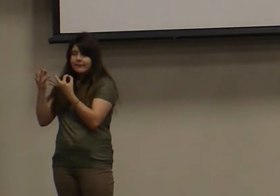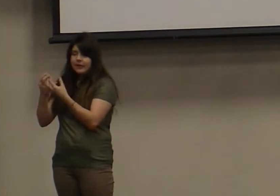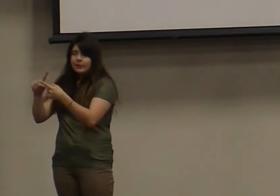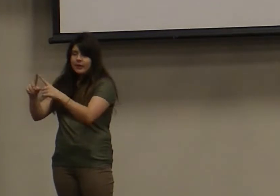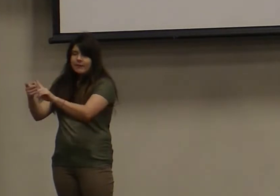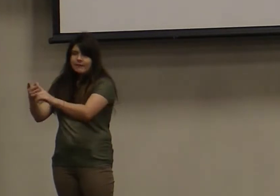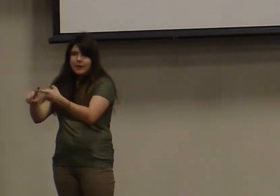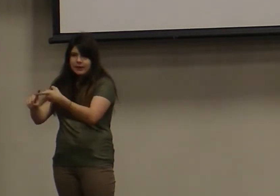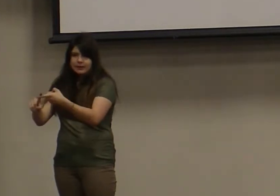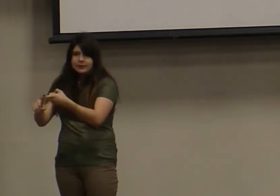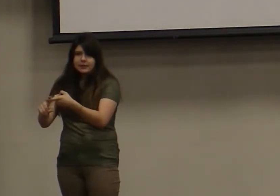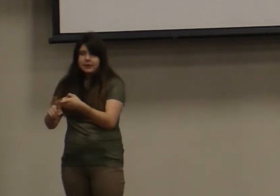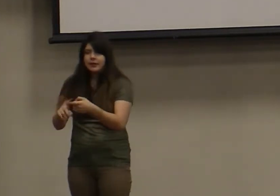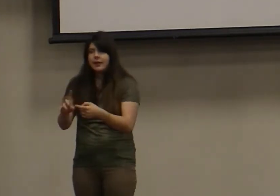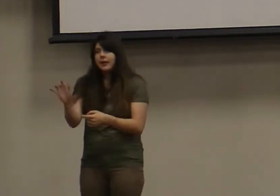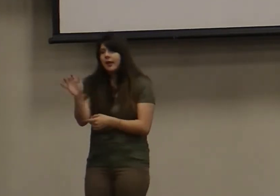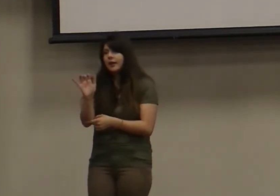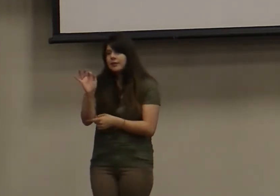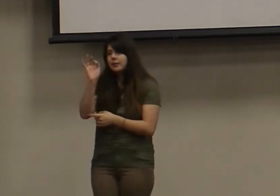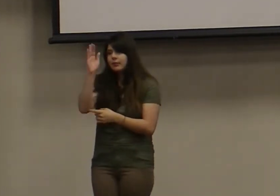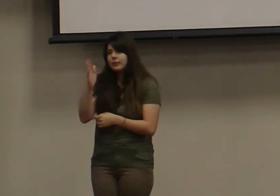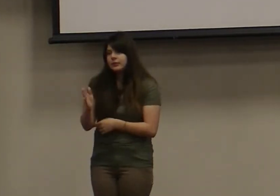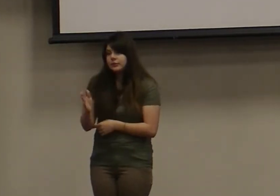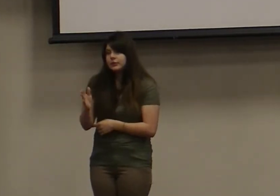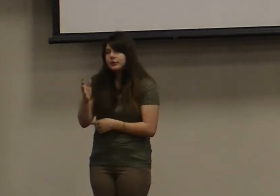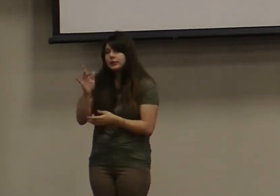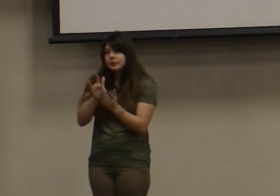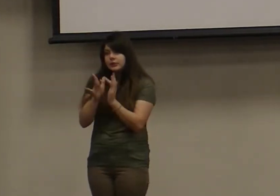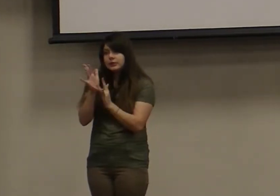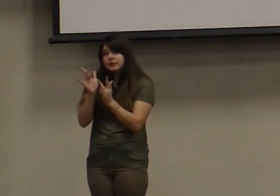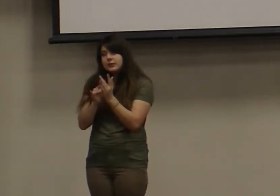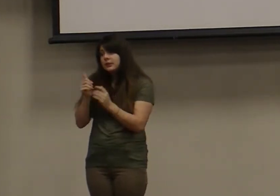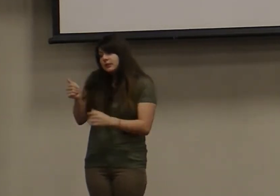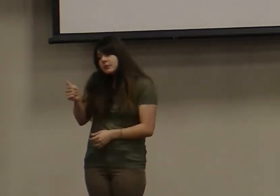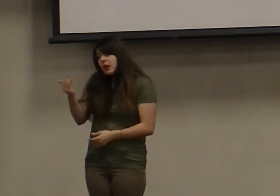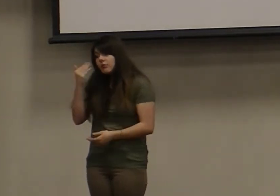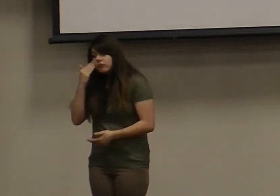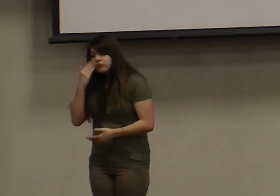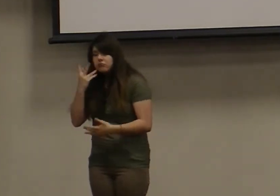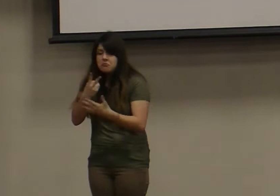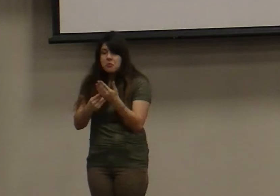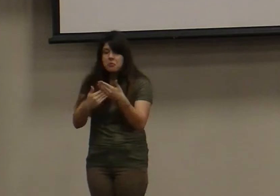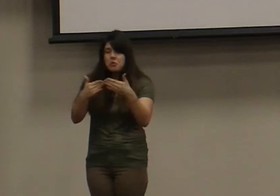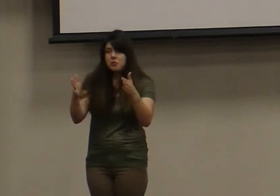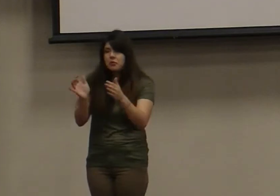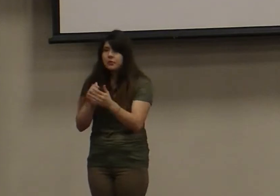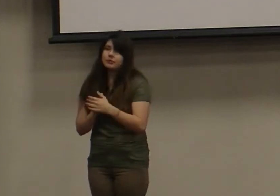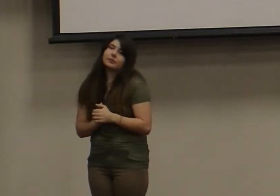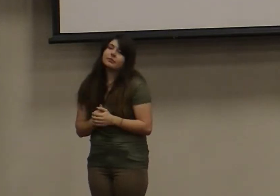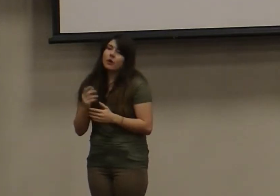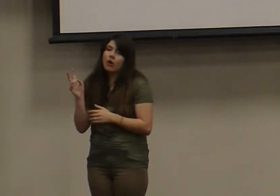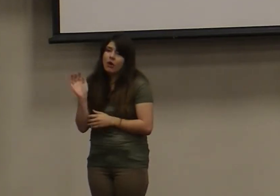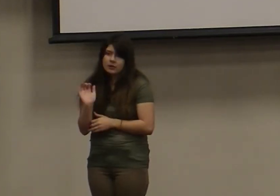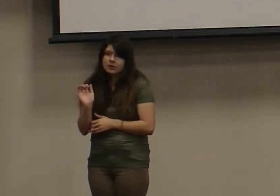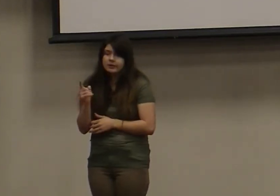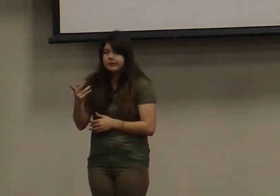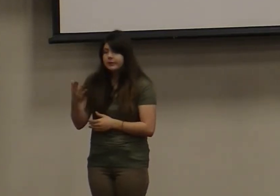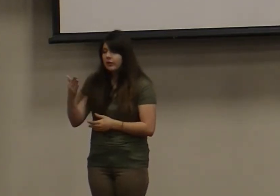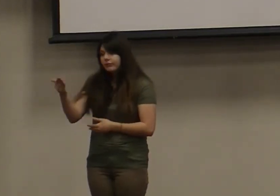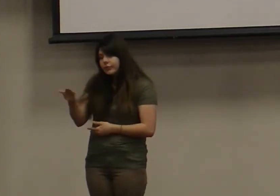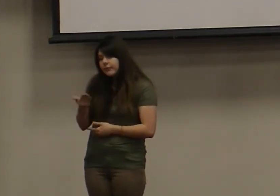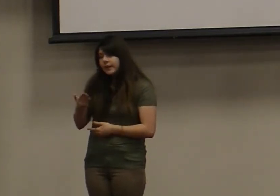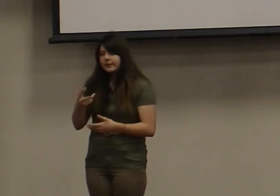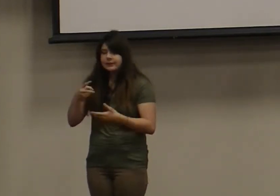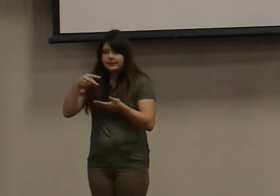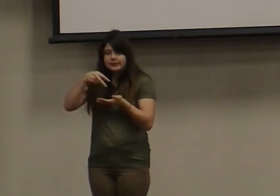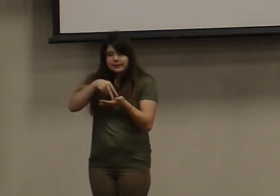As a preacher, Jesus knew both rooms well also. He also was invited to stand beside families